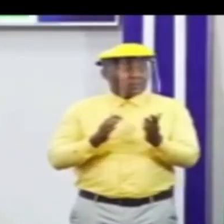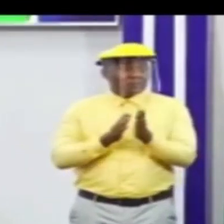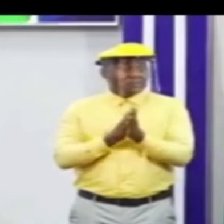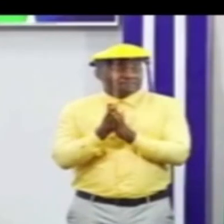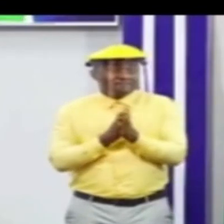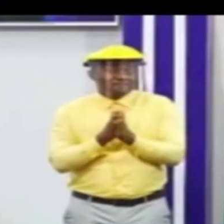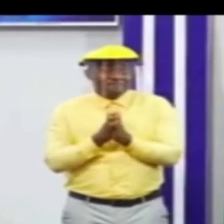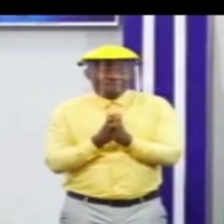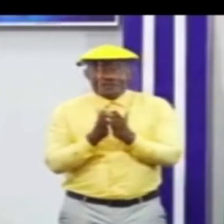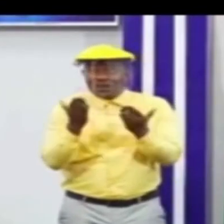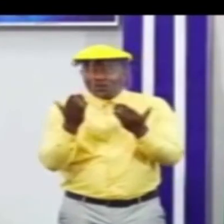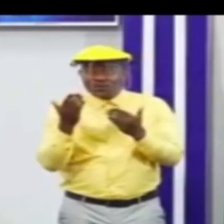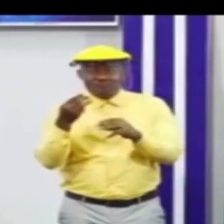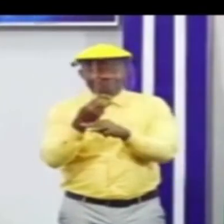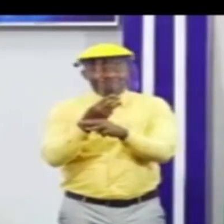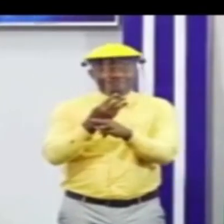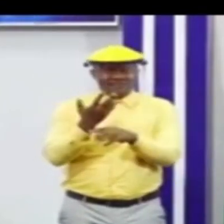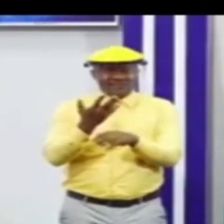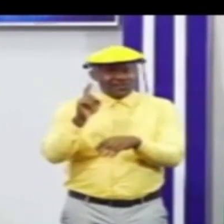in statistics.